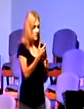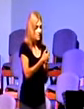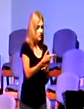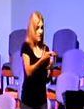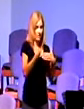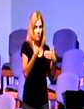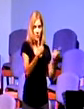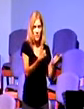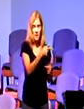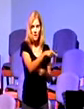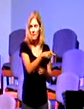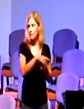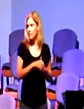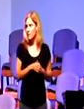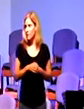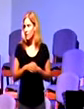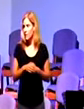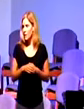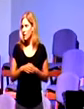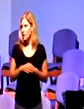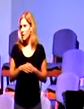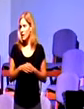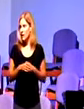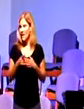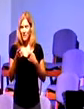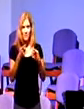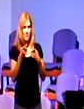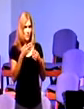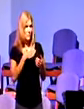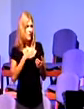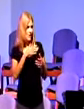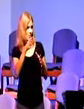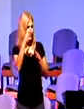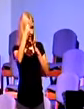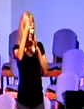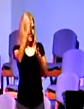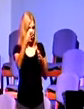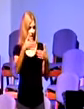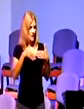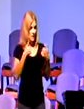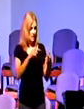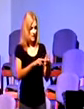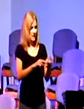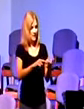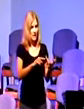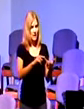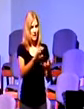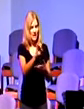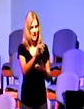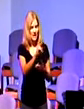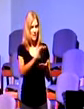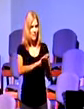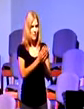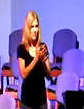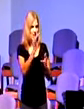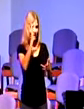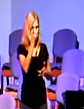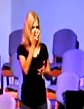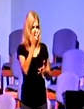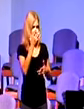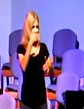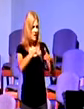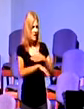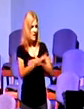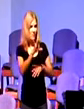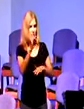well-being. And even though we were managing with the help of our grandparents, the youngest sister, Ilona, got really sick and passed away when she was